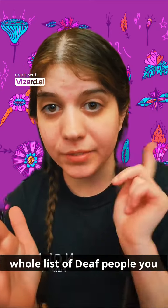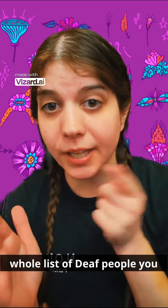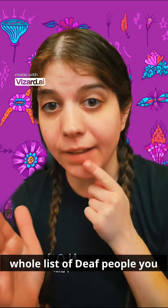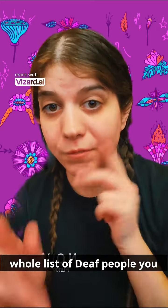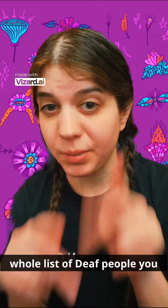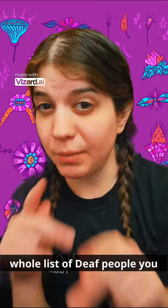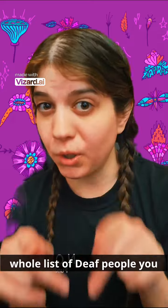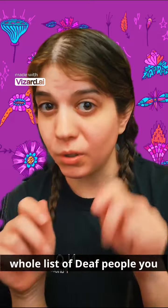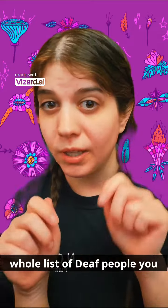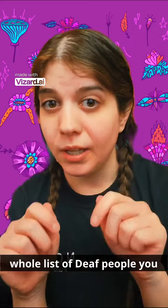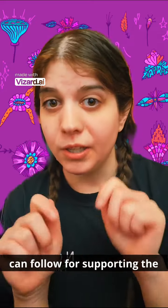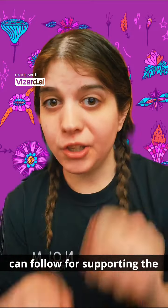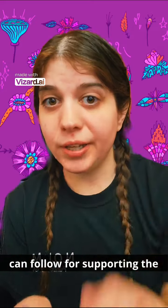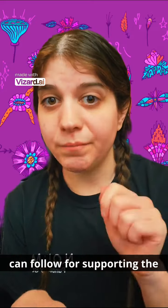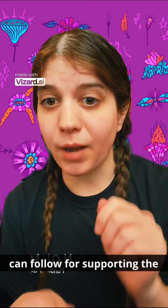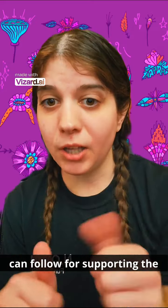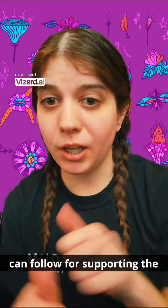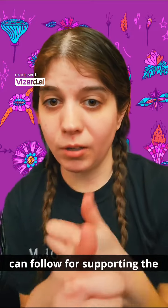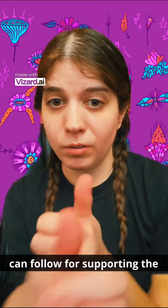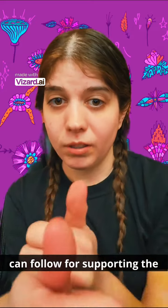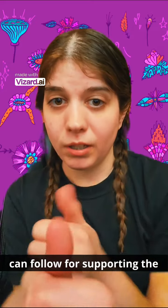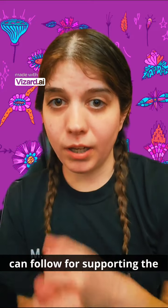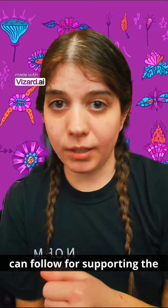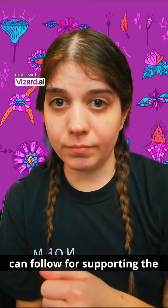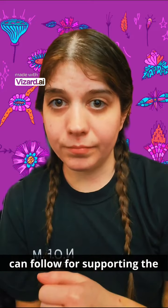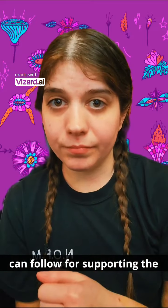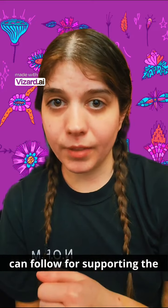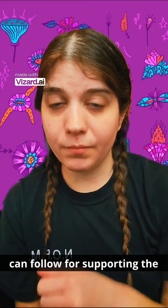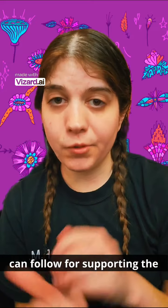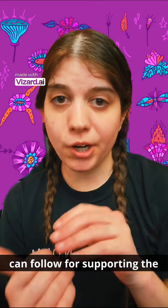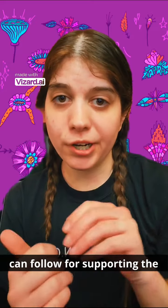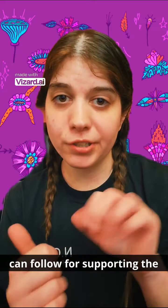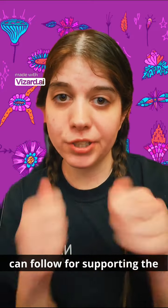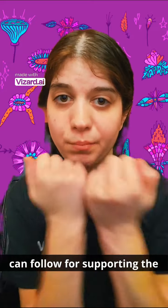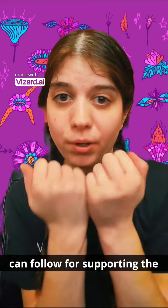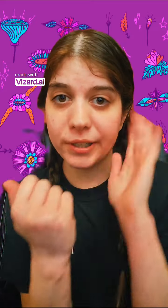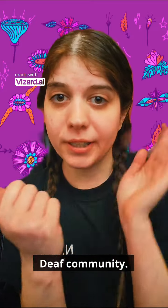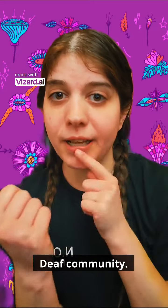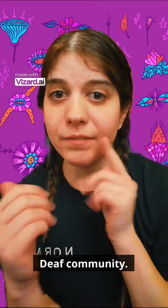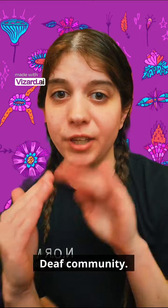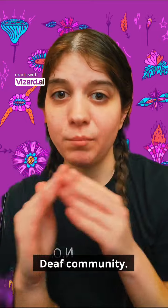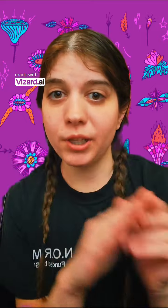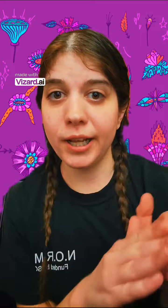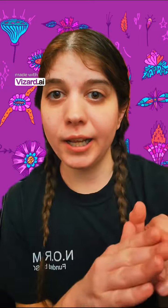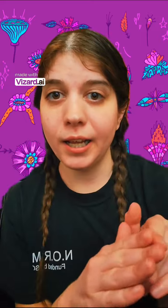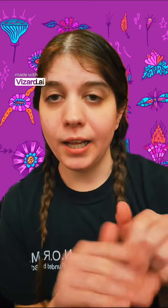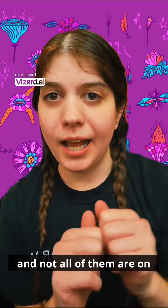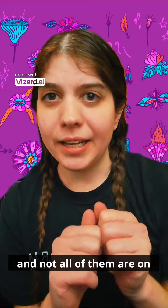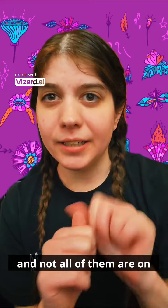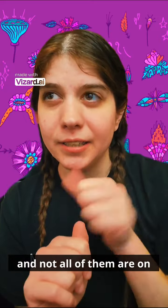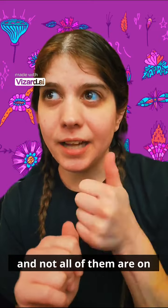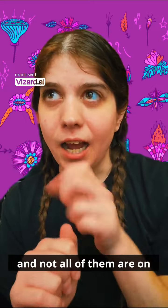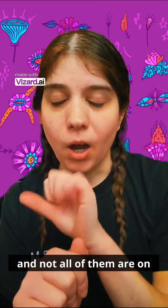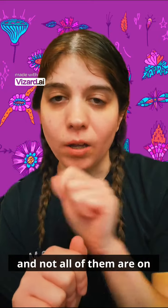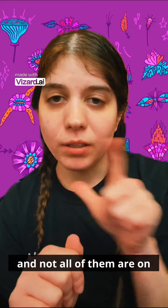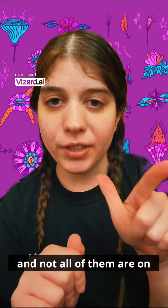deaf people you can follow for supporting the deaf community. And not all of them are